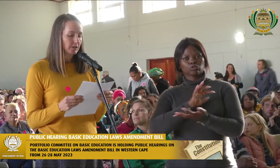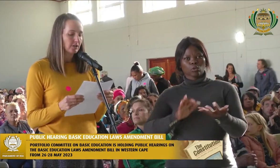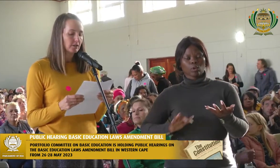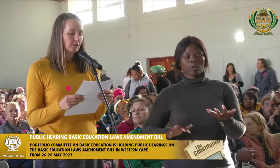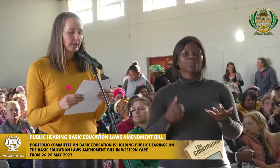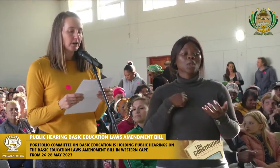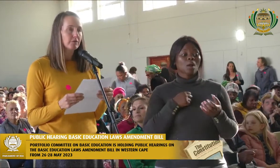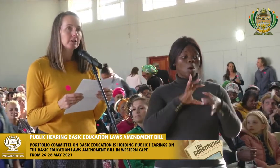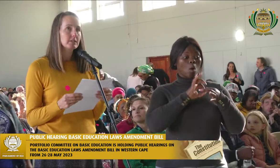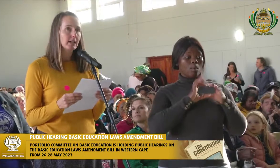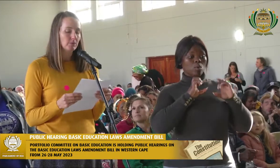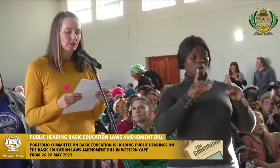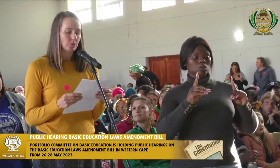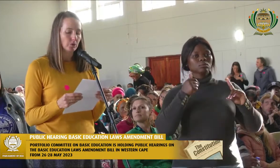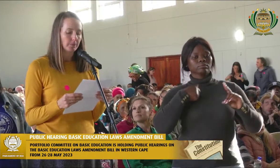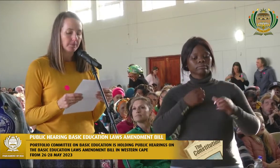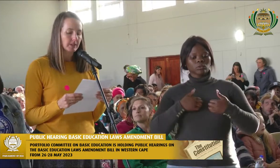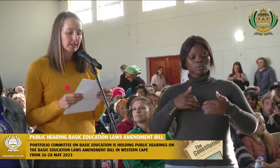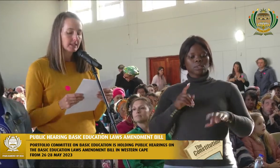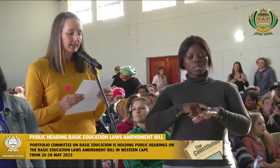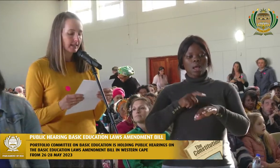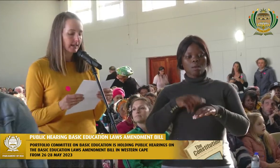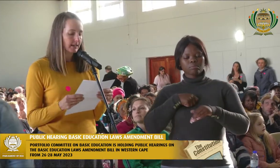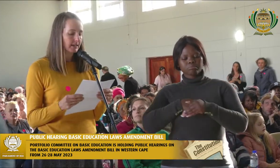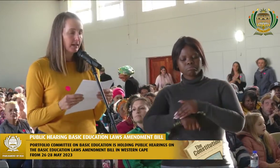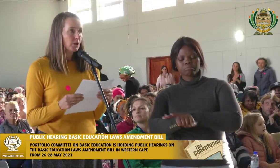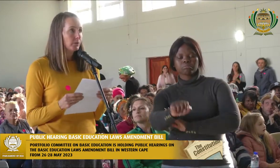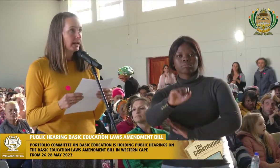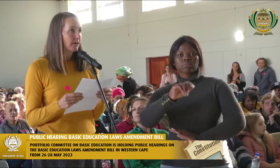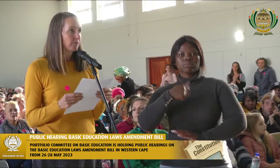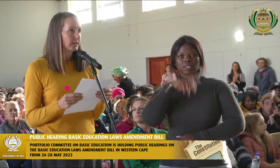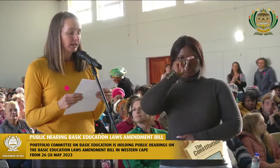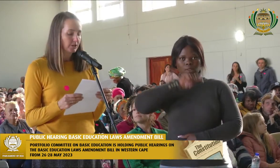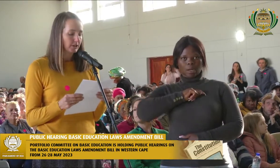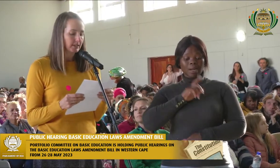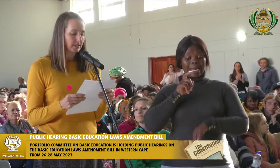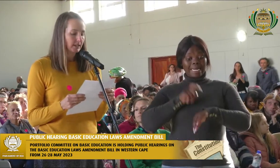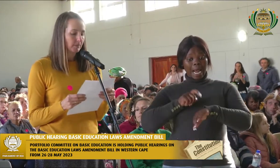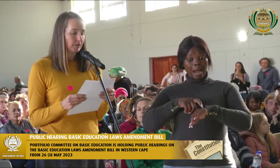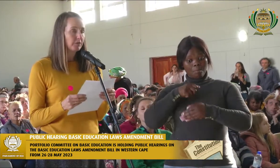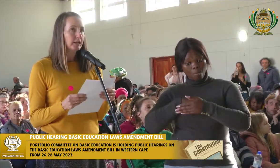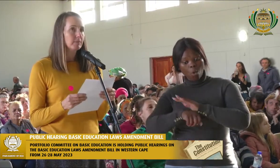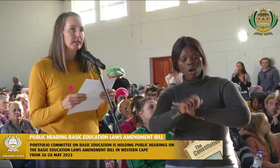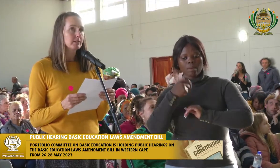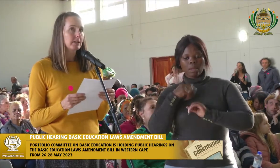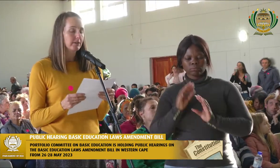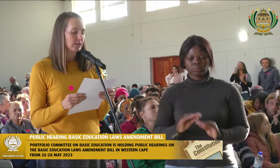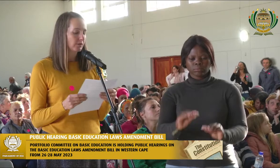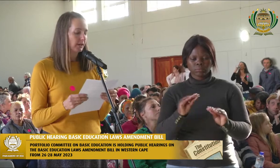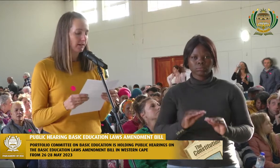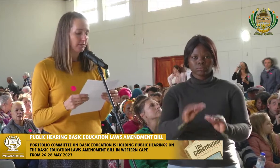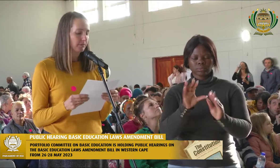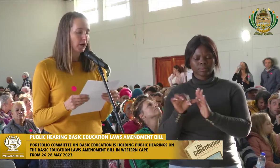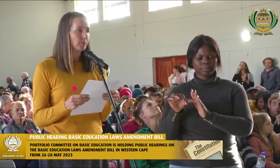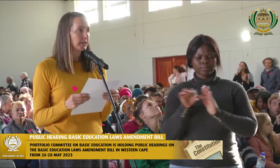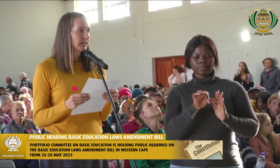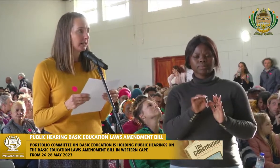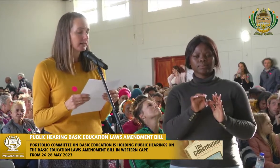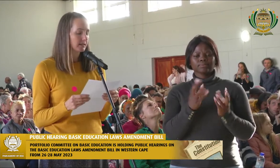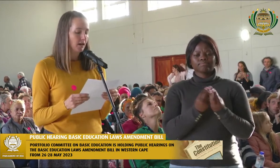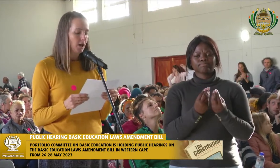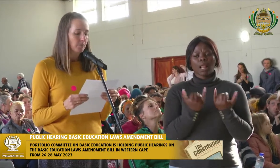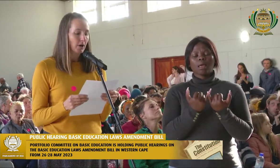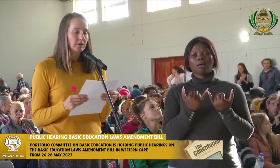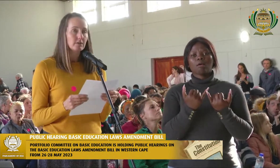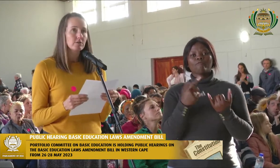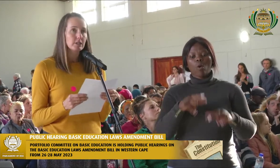education journey started when our first son was born. Since that day, we have been educating him in fundamental areas of life: